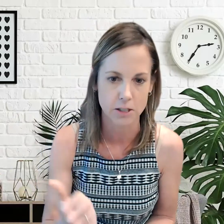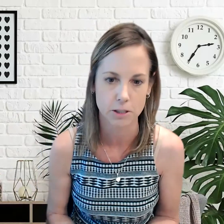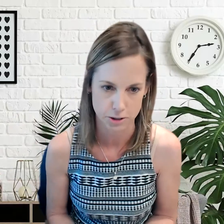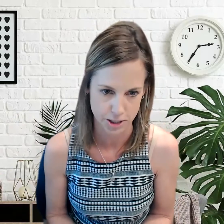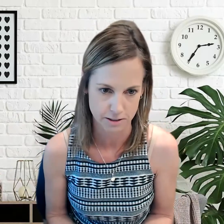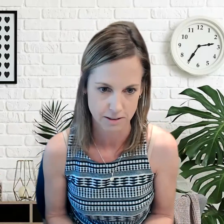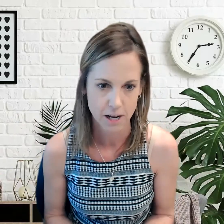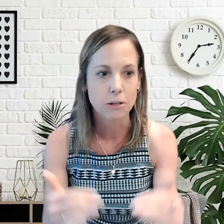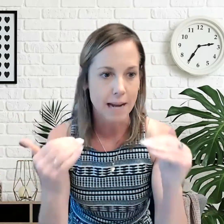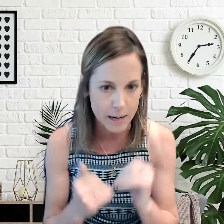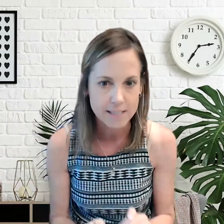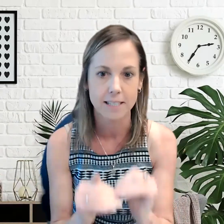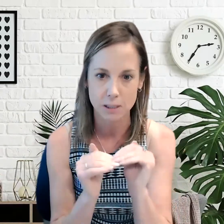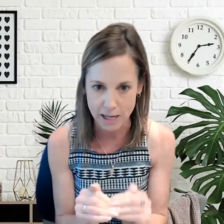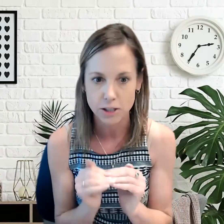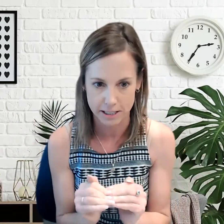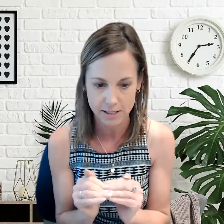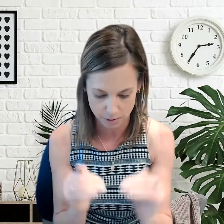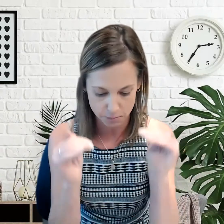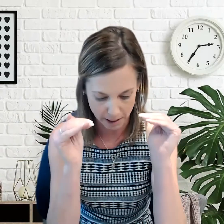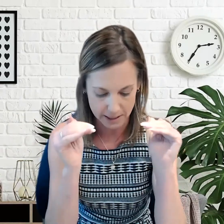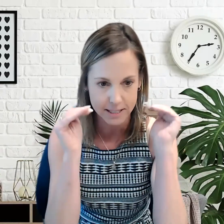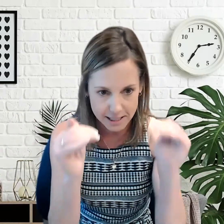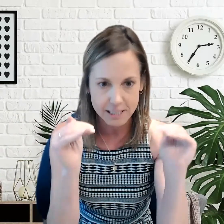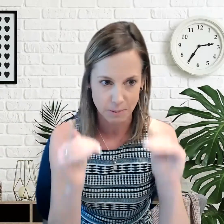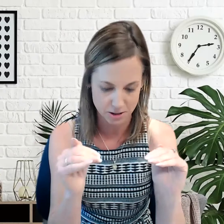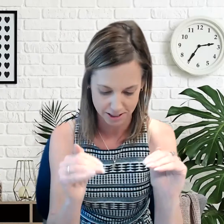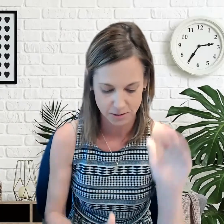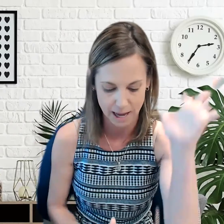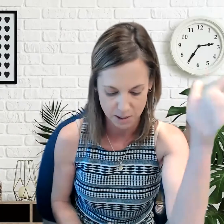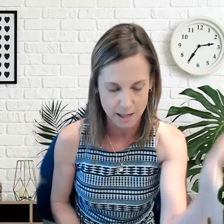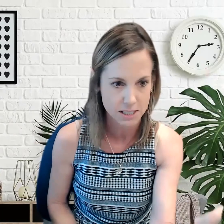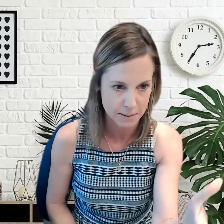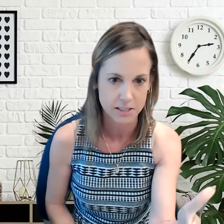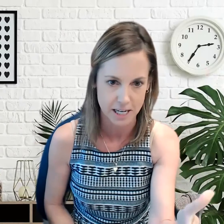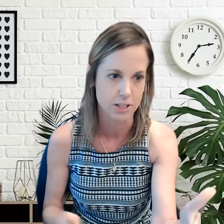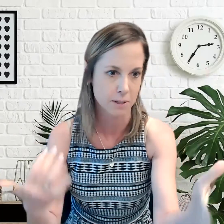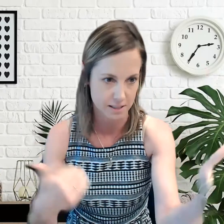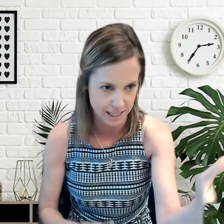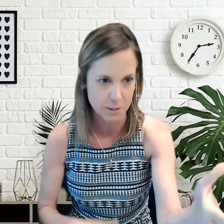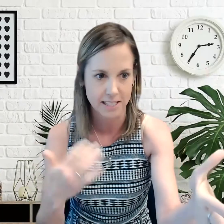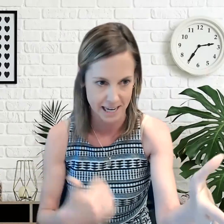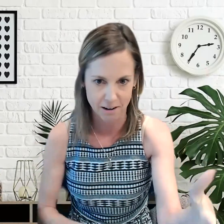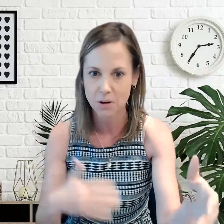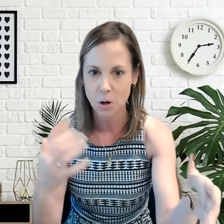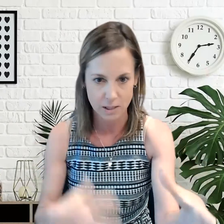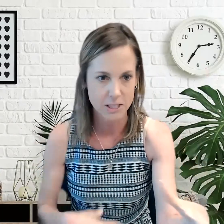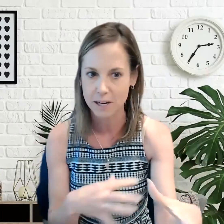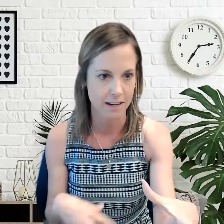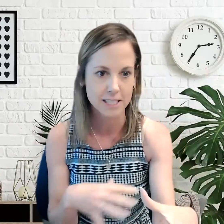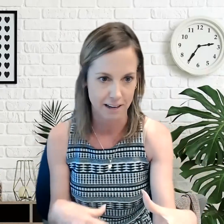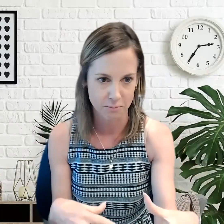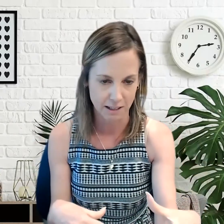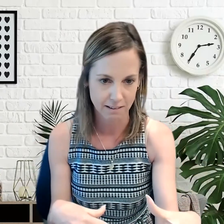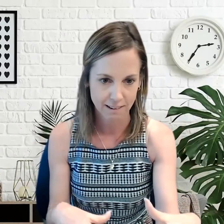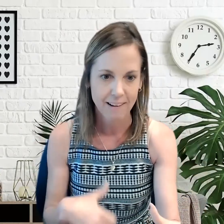to send me to a surgeon. So now I see a specialist, an intensive specialist. So that becomes stabilization. I'm going to stabilize now what's going